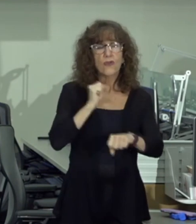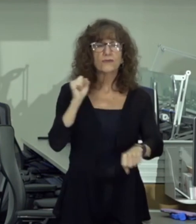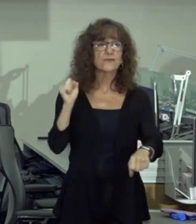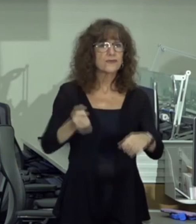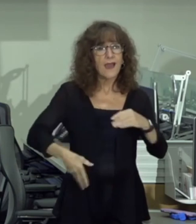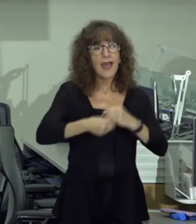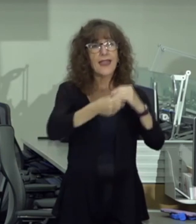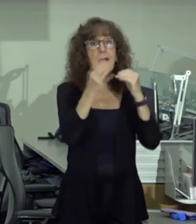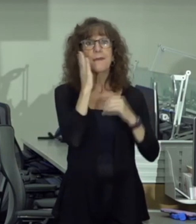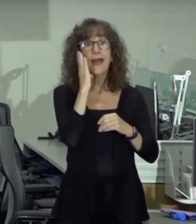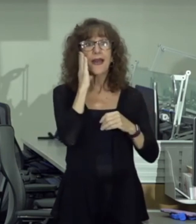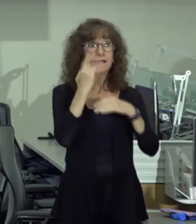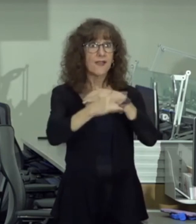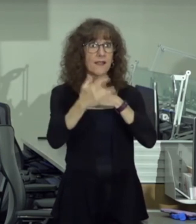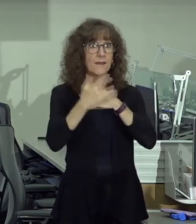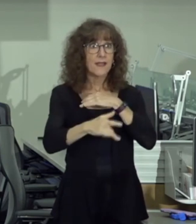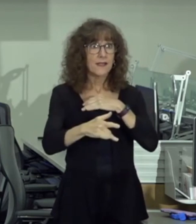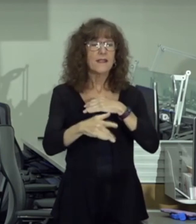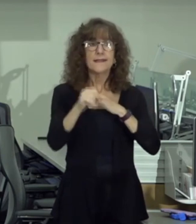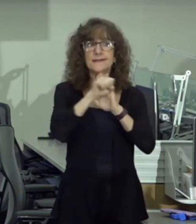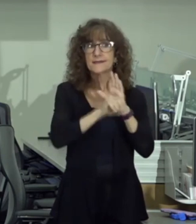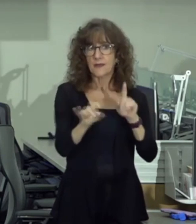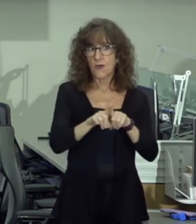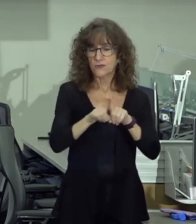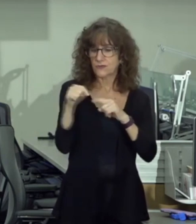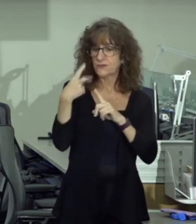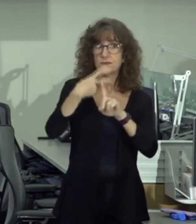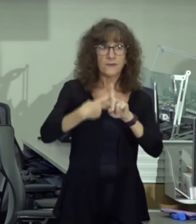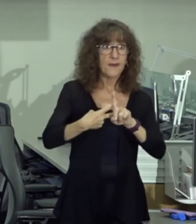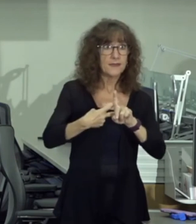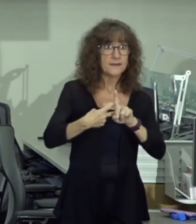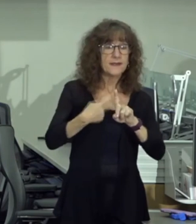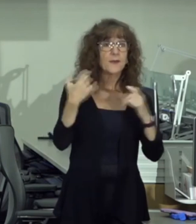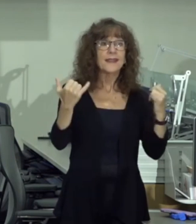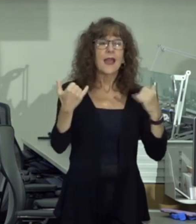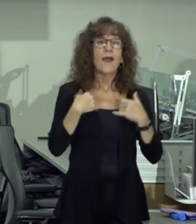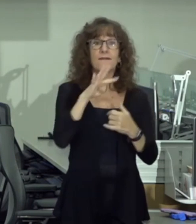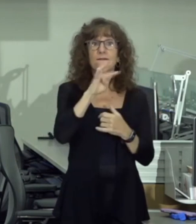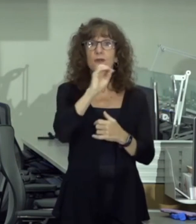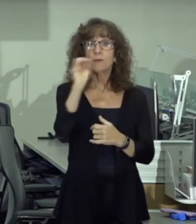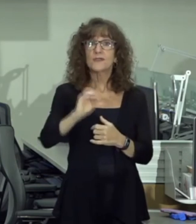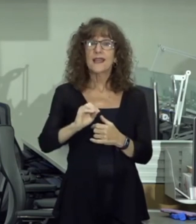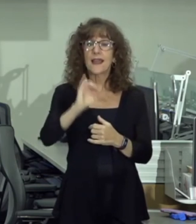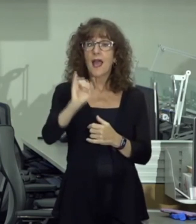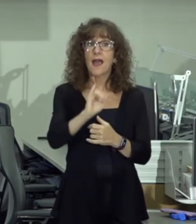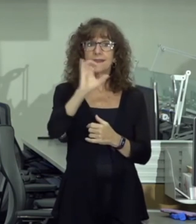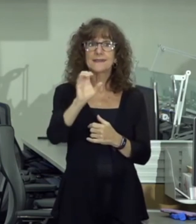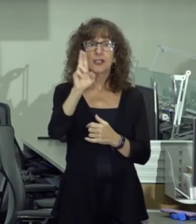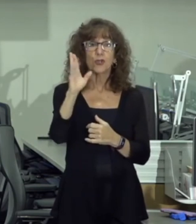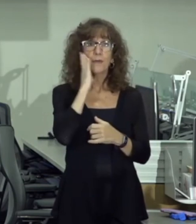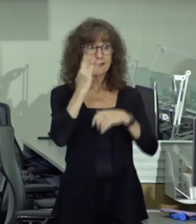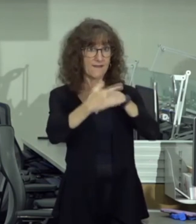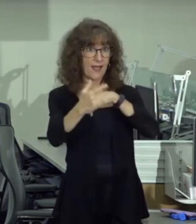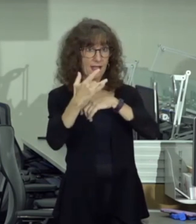capacity along with the state in the last 2 months. We now have 40% of our ICU beds